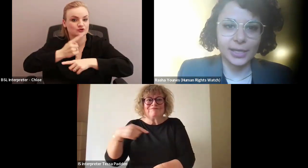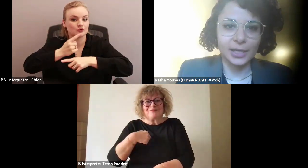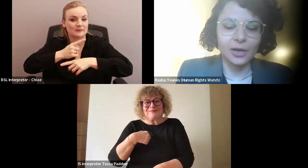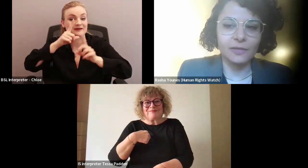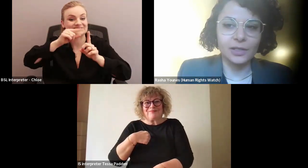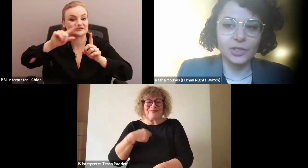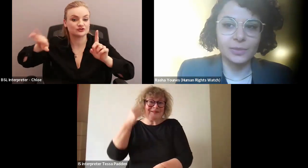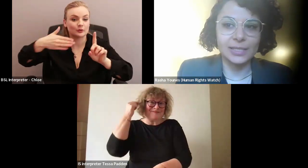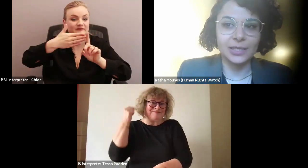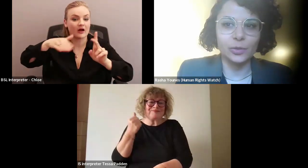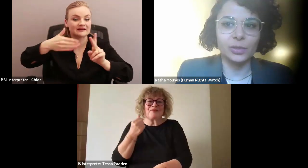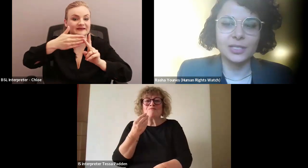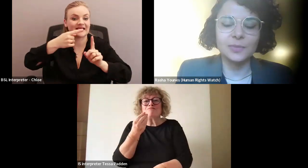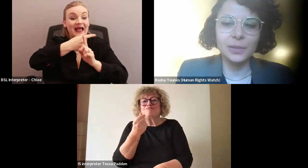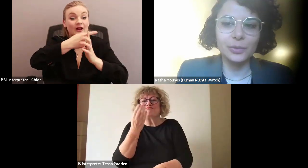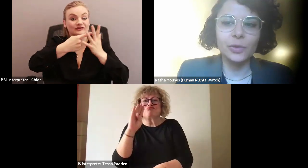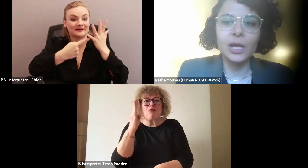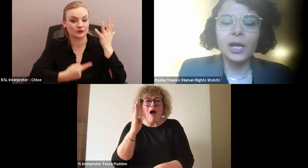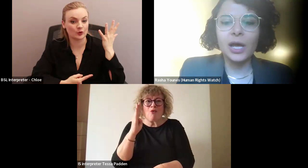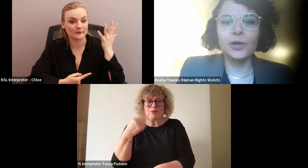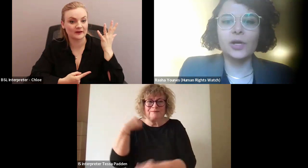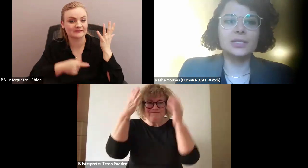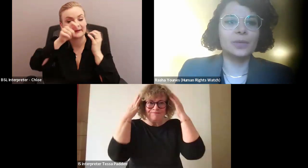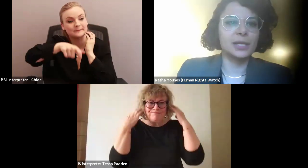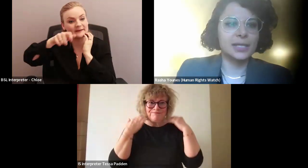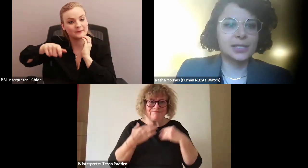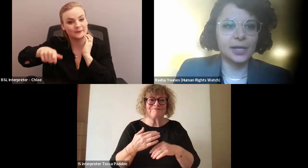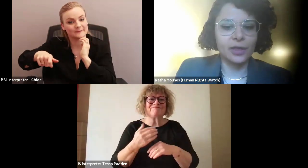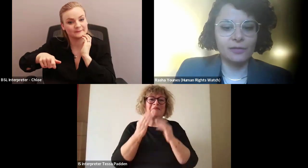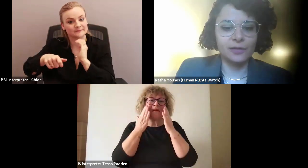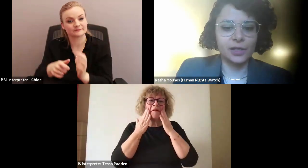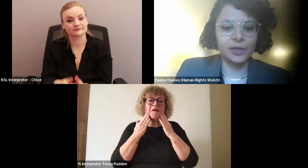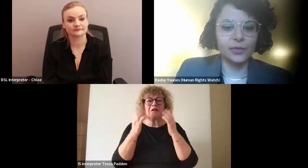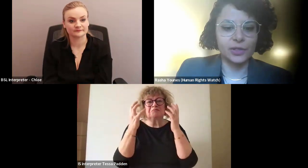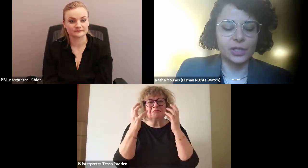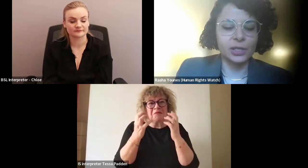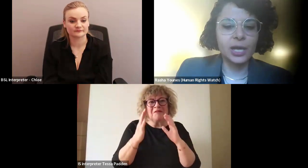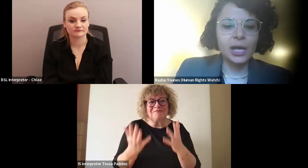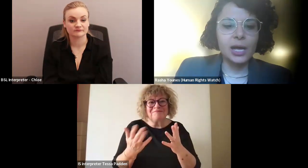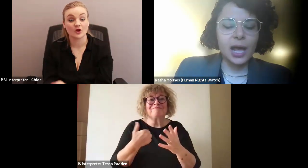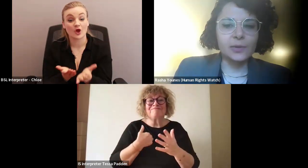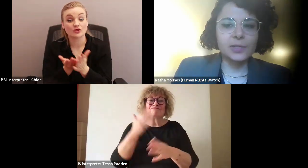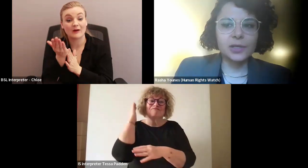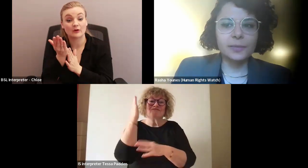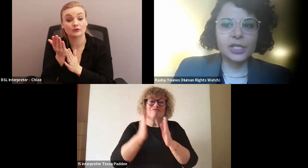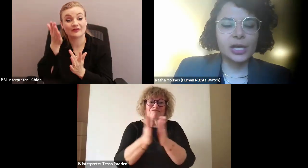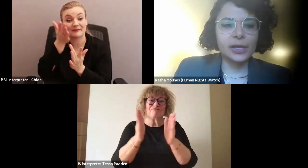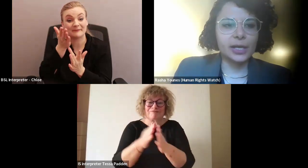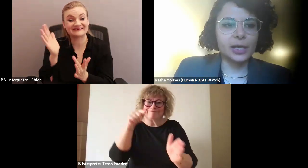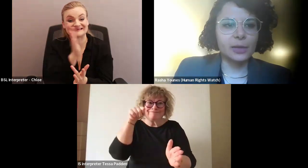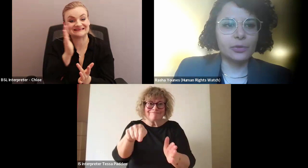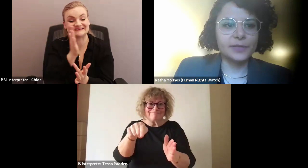digital targeting of LGBTQ plus people across the Middle East and North Africa region. I will start